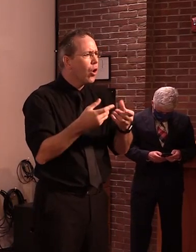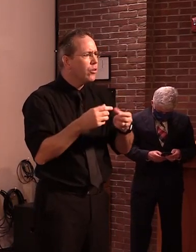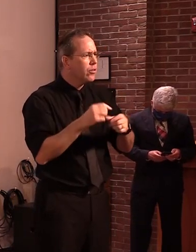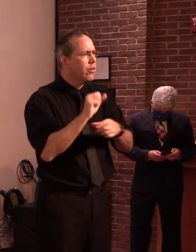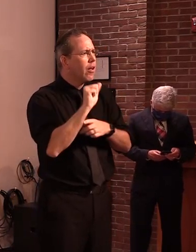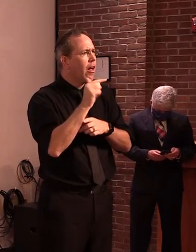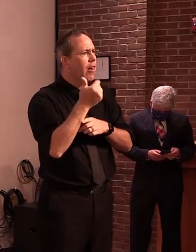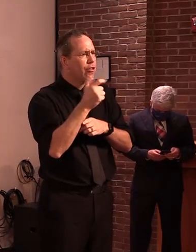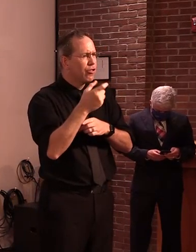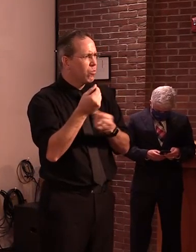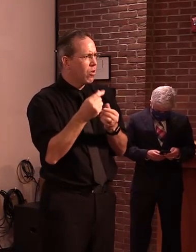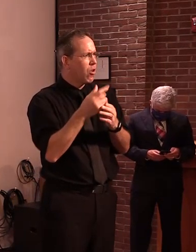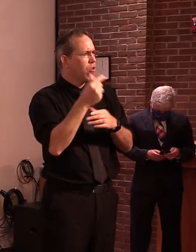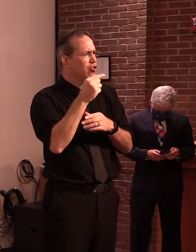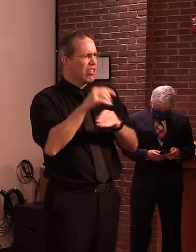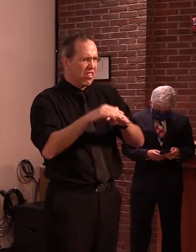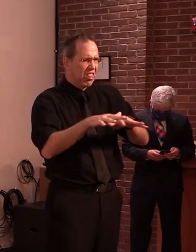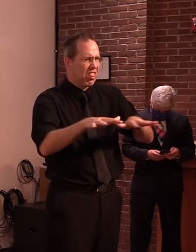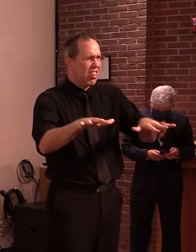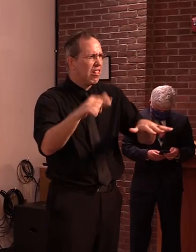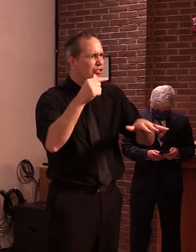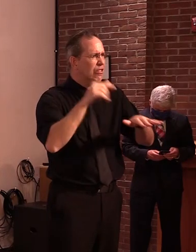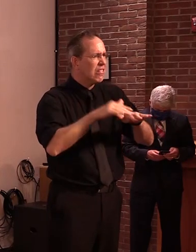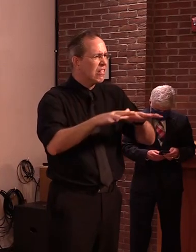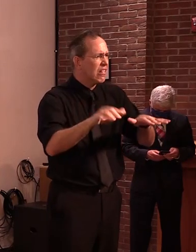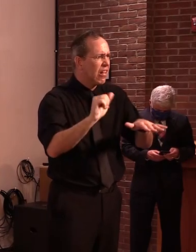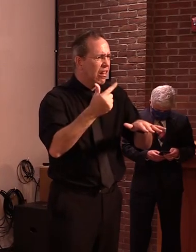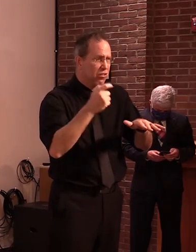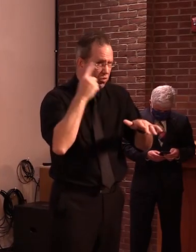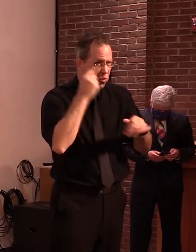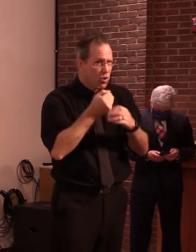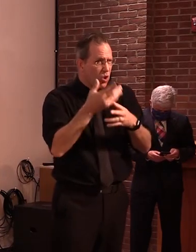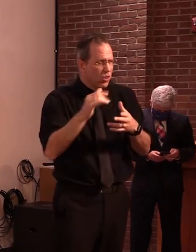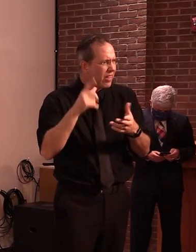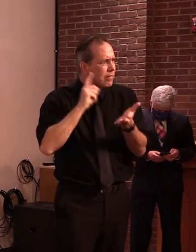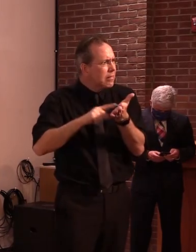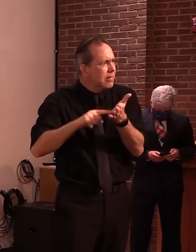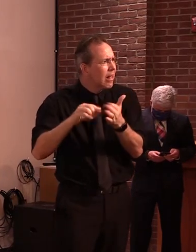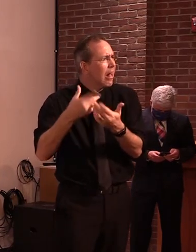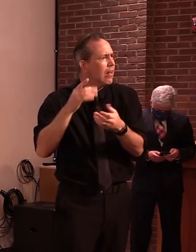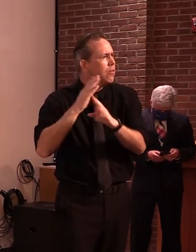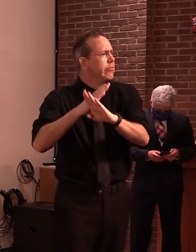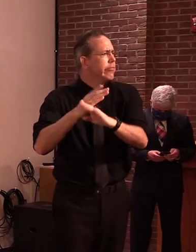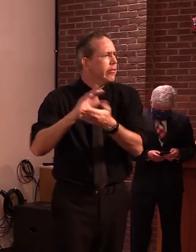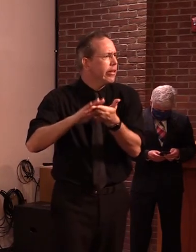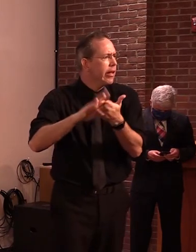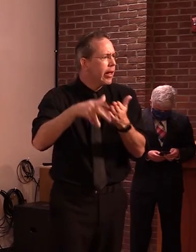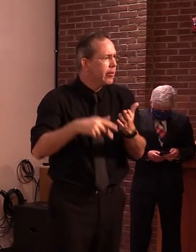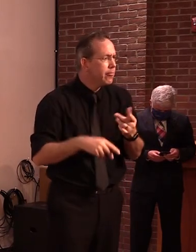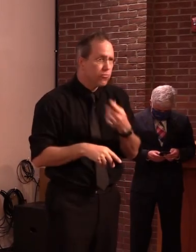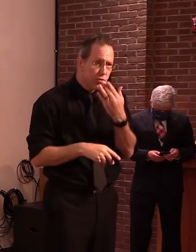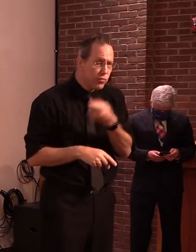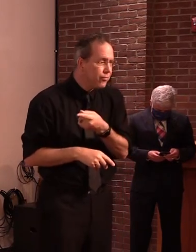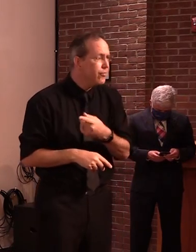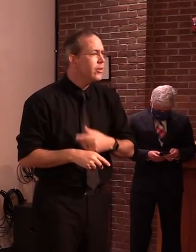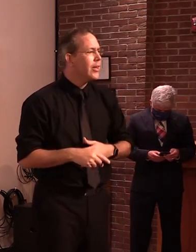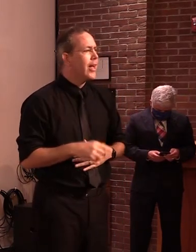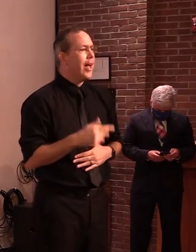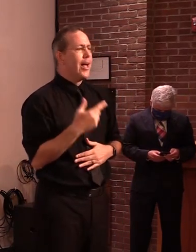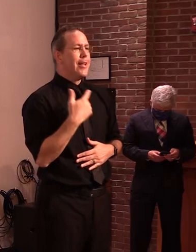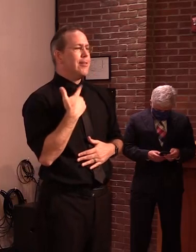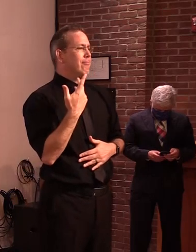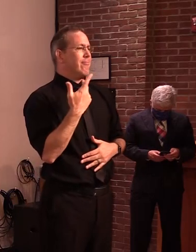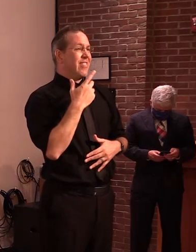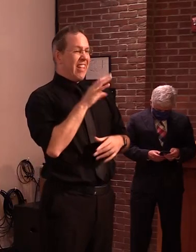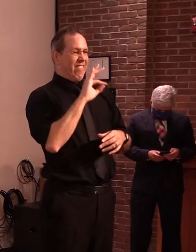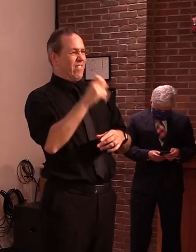Is this something that the administration is looking into? Well, this is a long-term project. I mean, it's not something that was, I don't think any